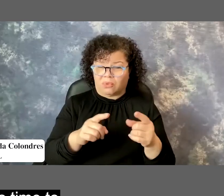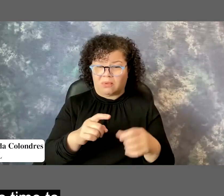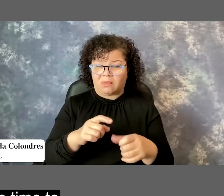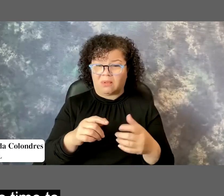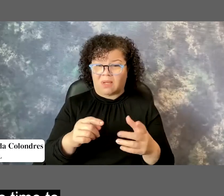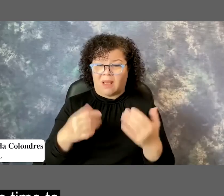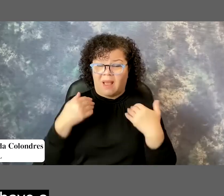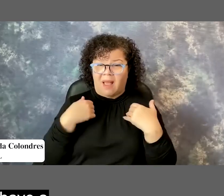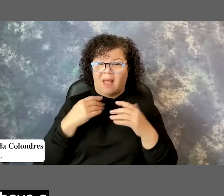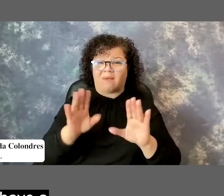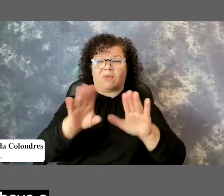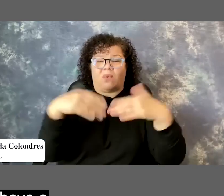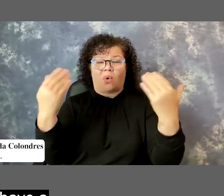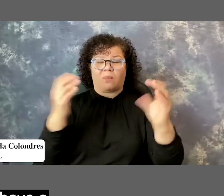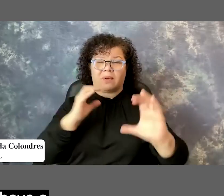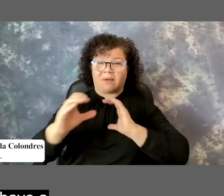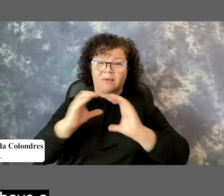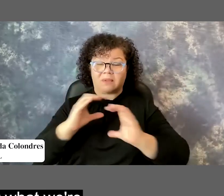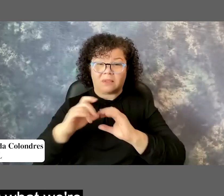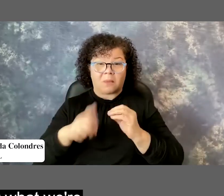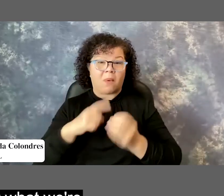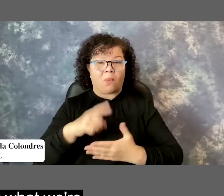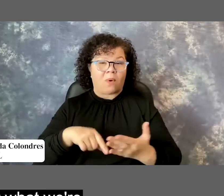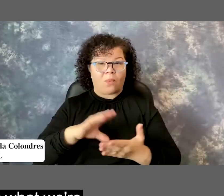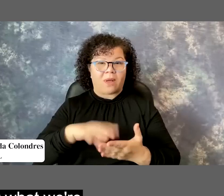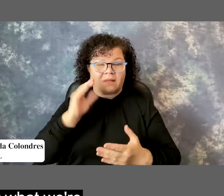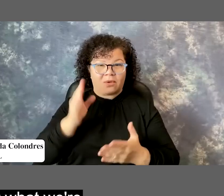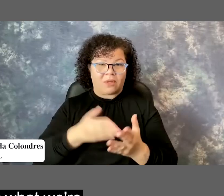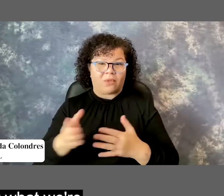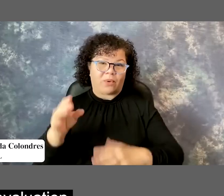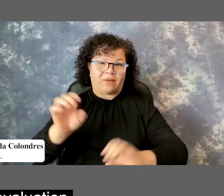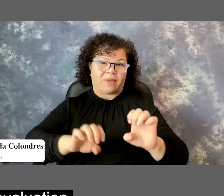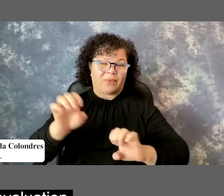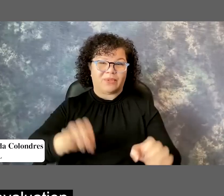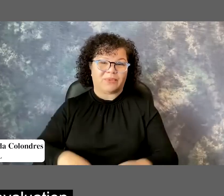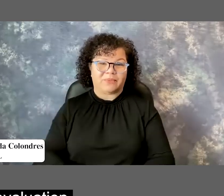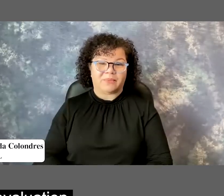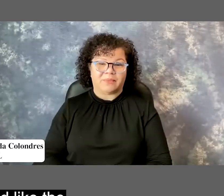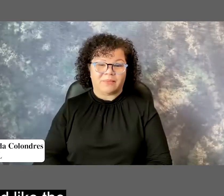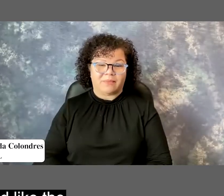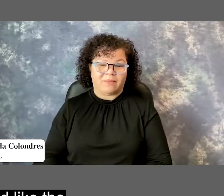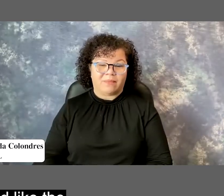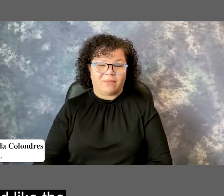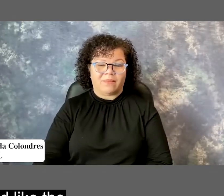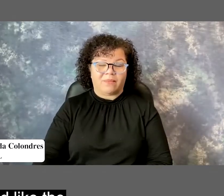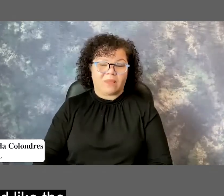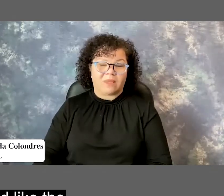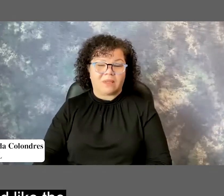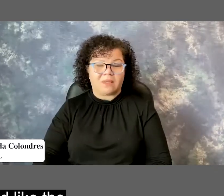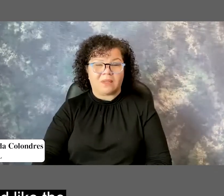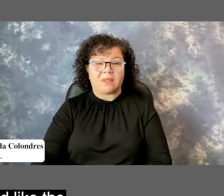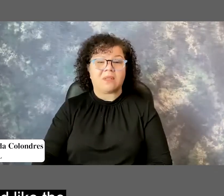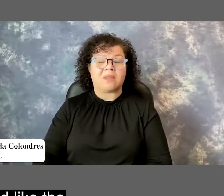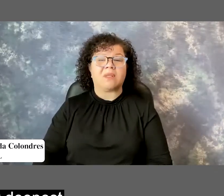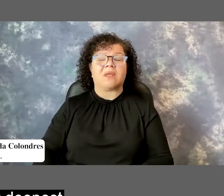a conversation about what we're learning through evaluation. In closing, I would like